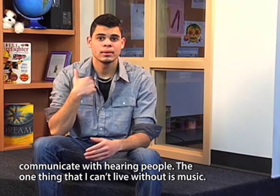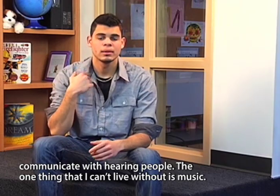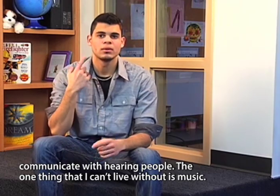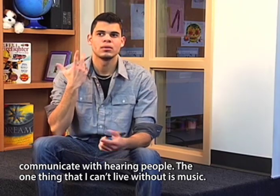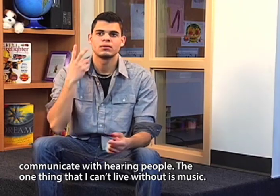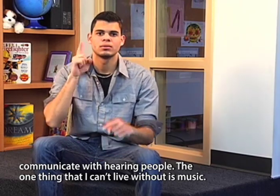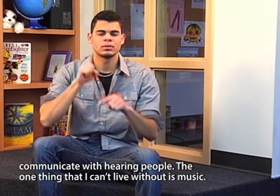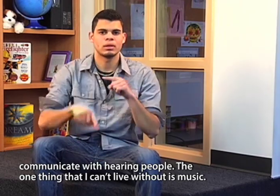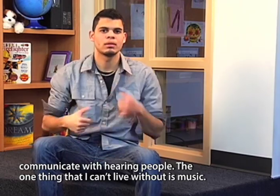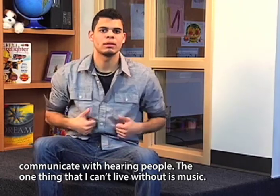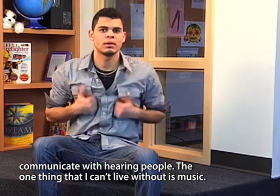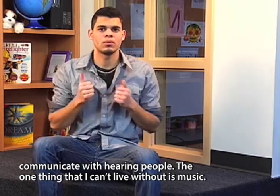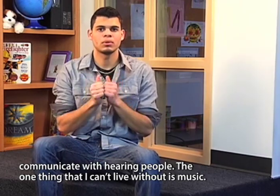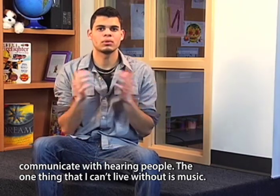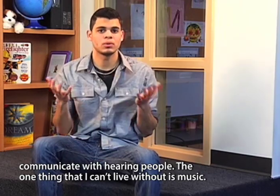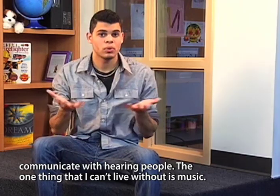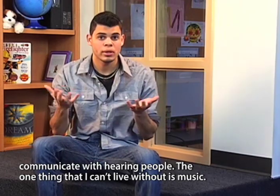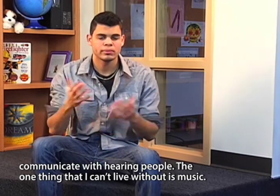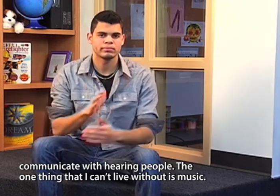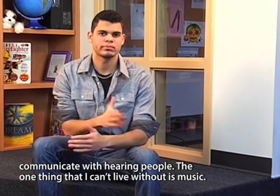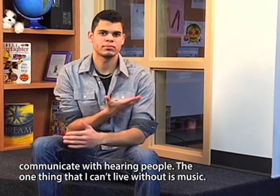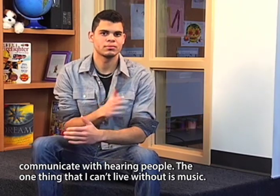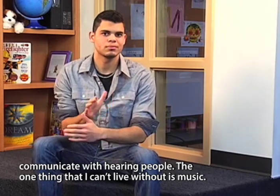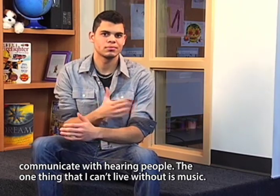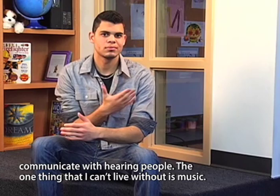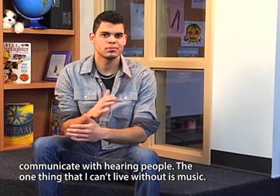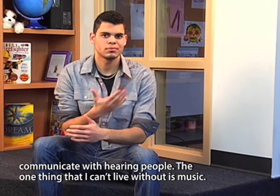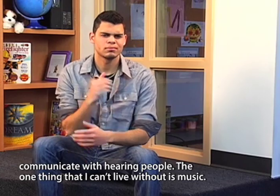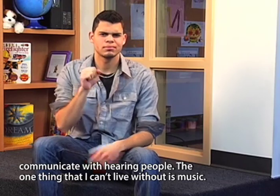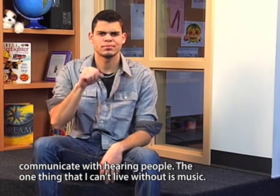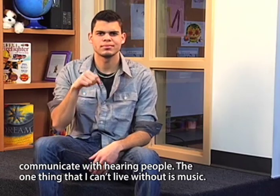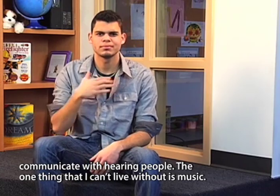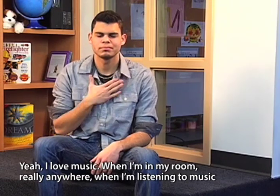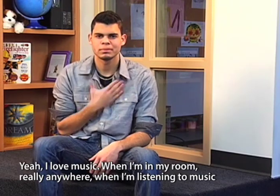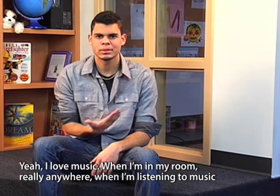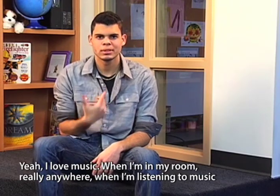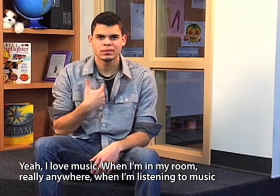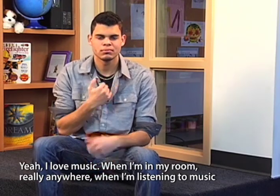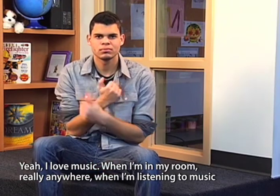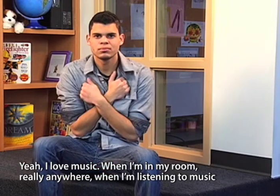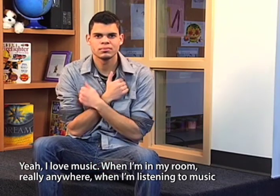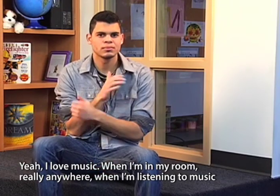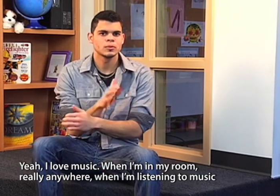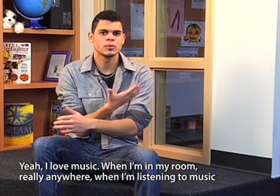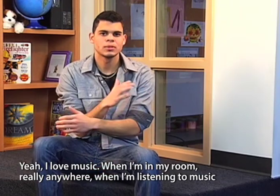The one thing that I can't live without is music. Yeah, I love music.